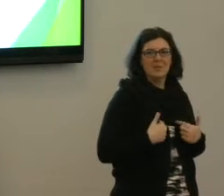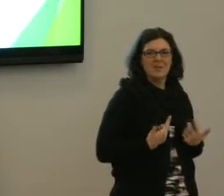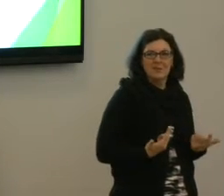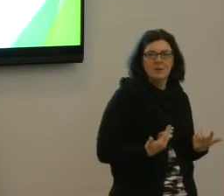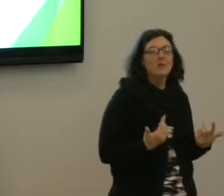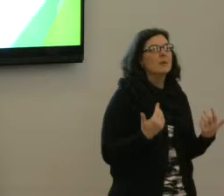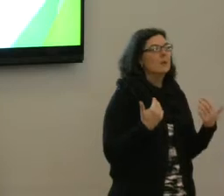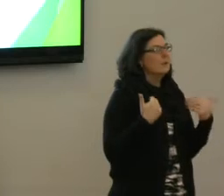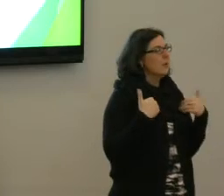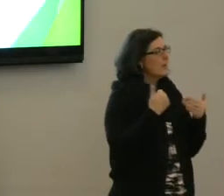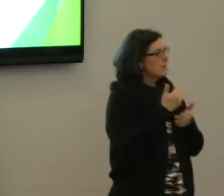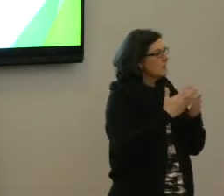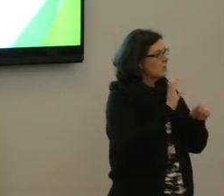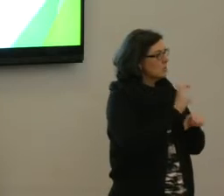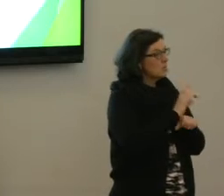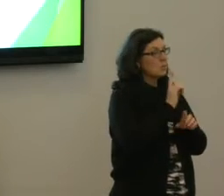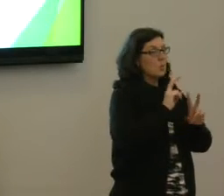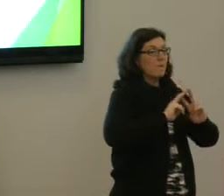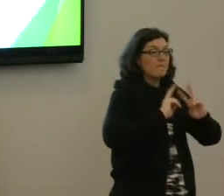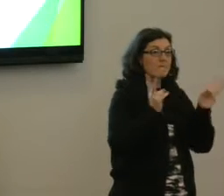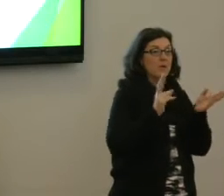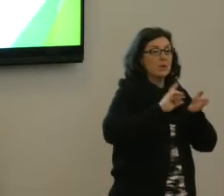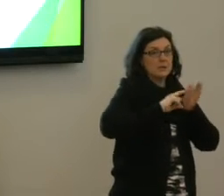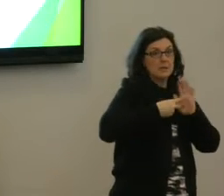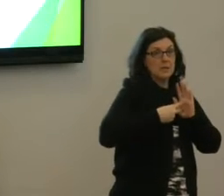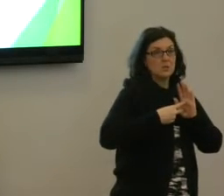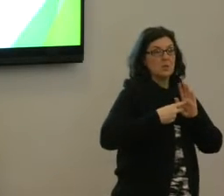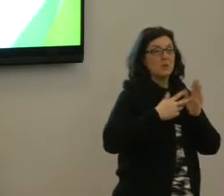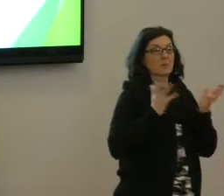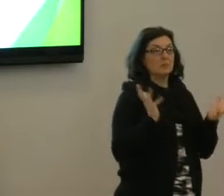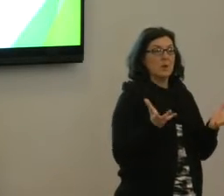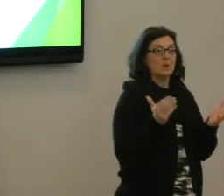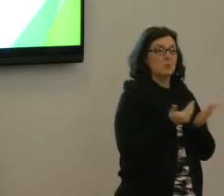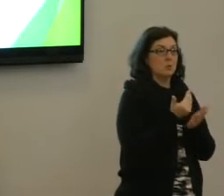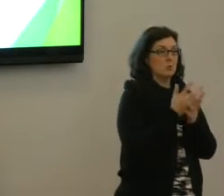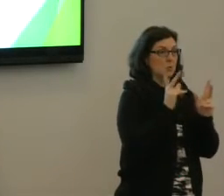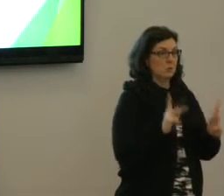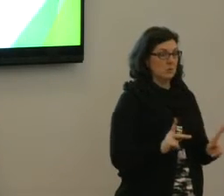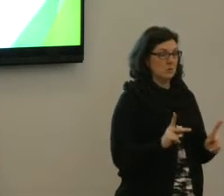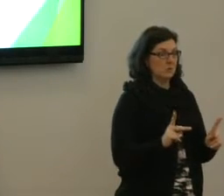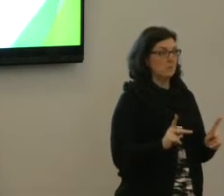got churches that are very intentional about that, that make sure that doesn't happen.